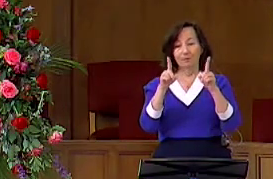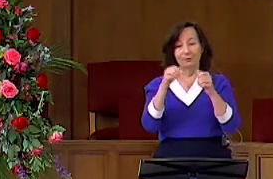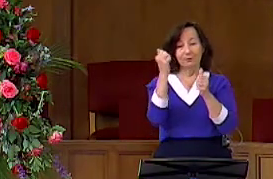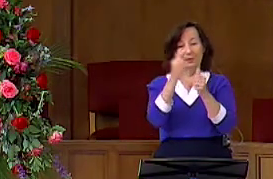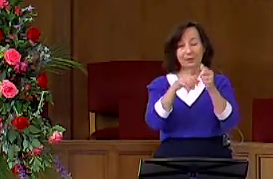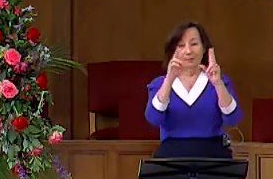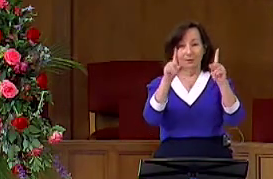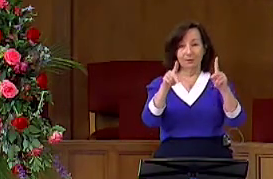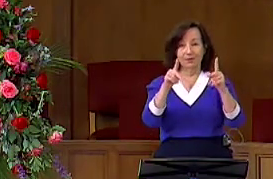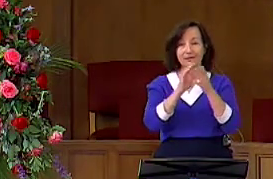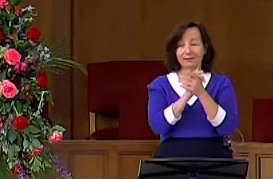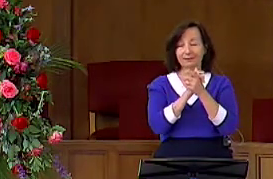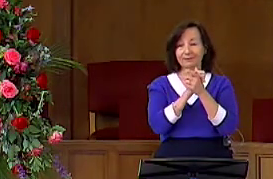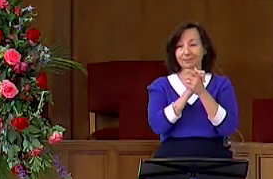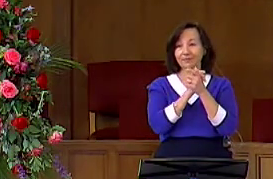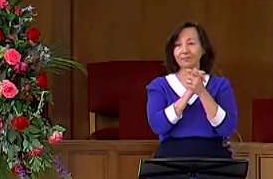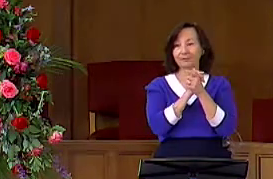everybody.